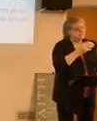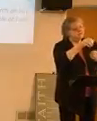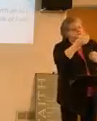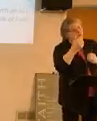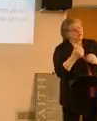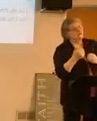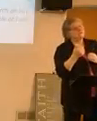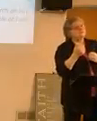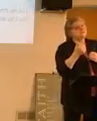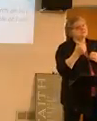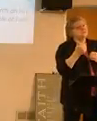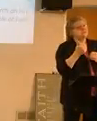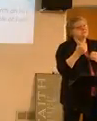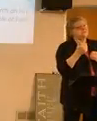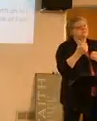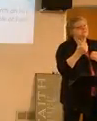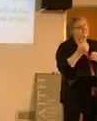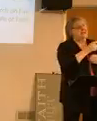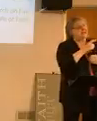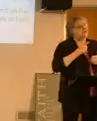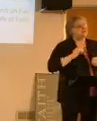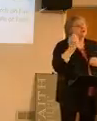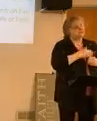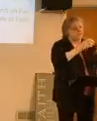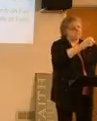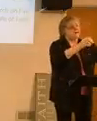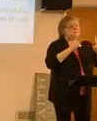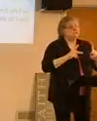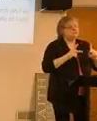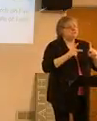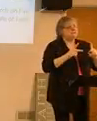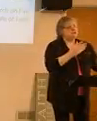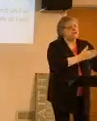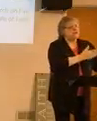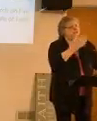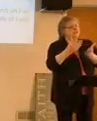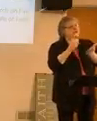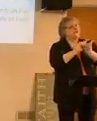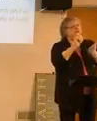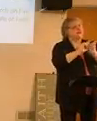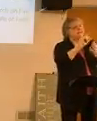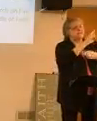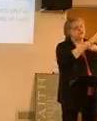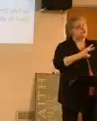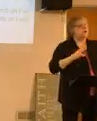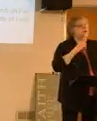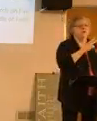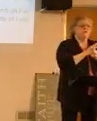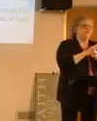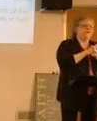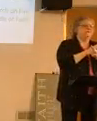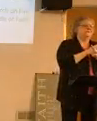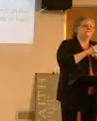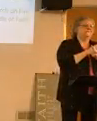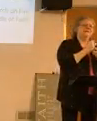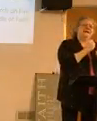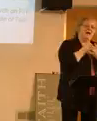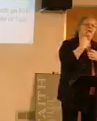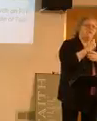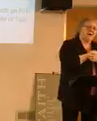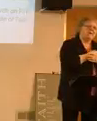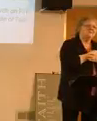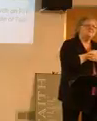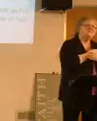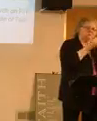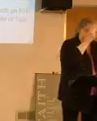others, and Lord, as we have an opportunity to carry the gospel around the world, Lord, help us to be